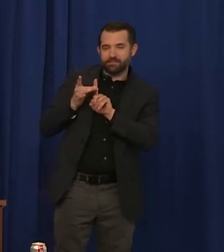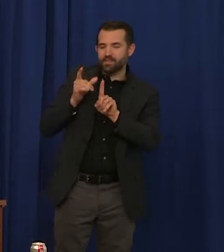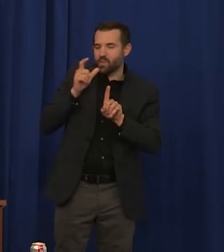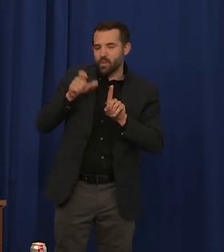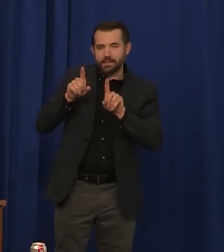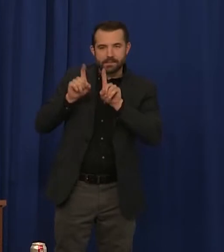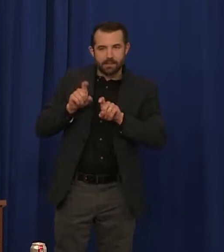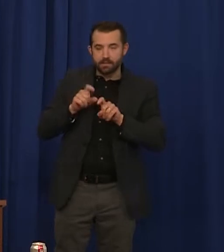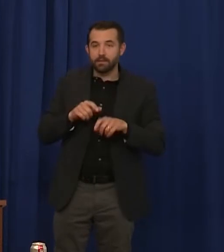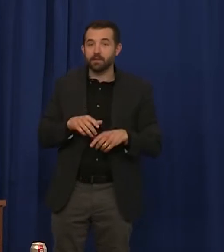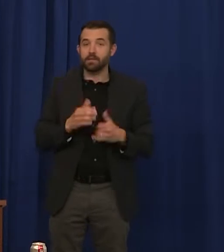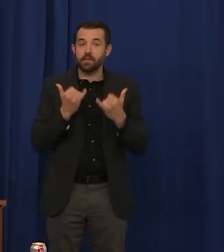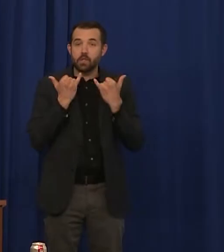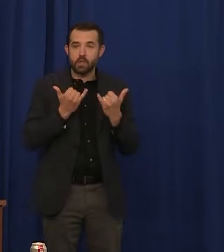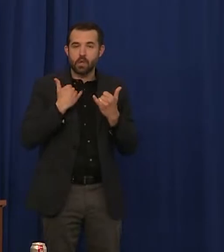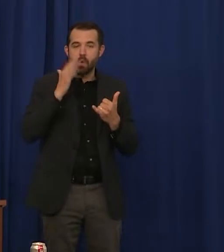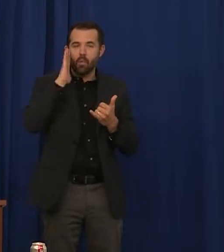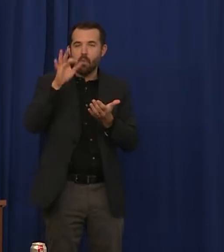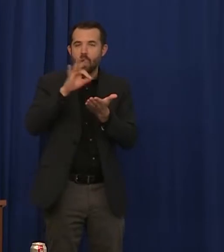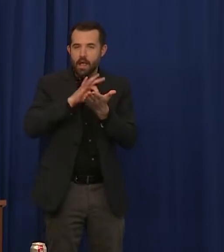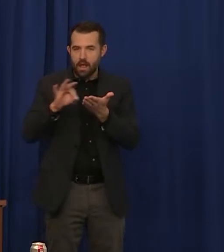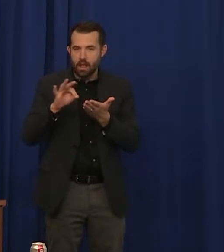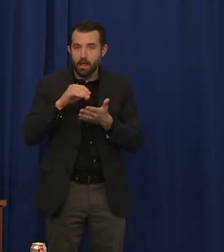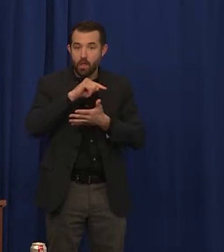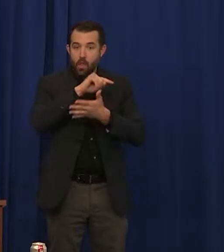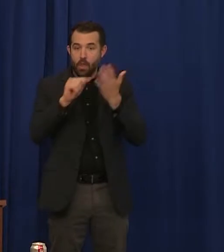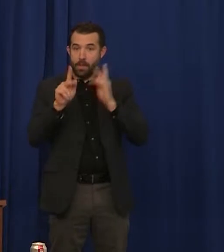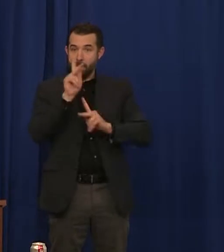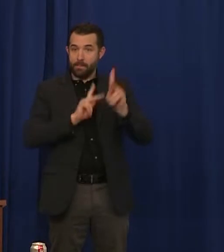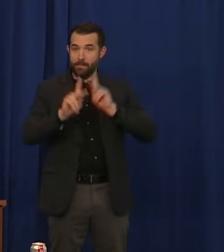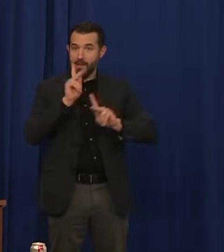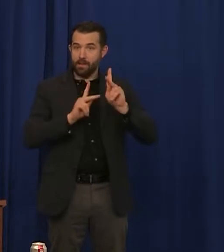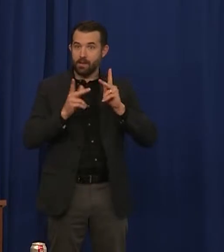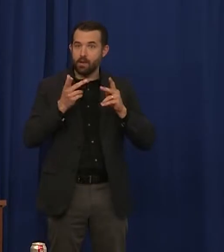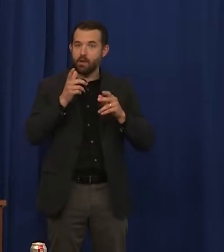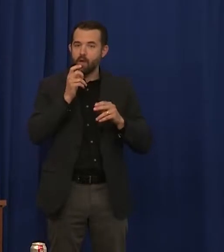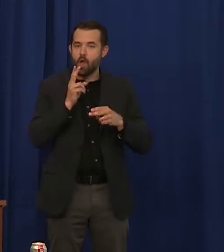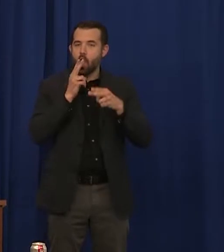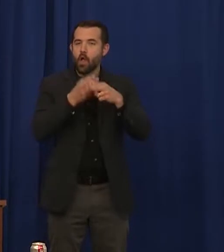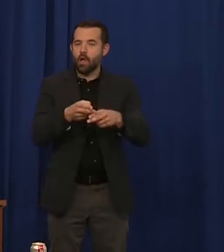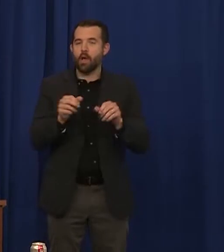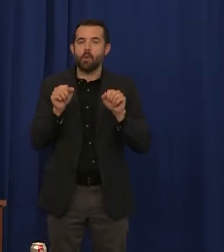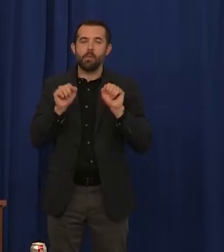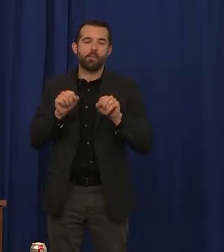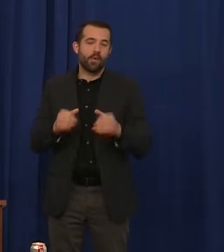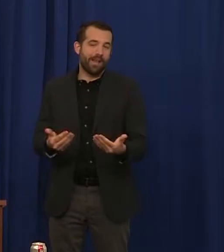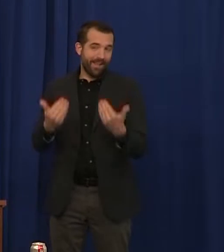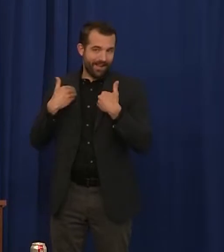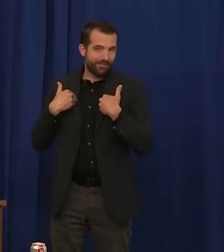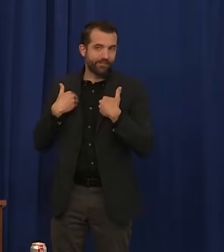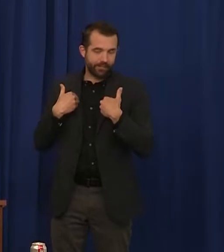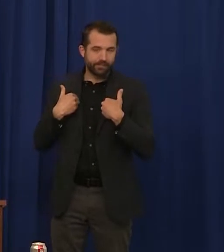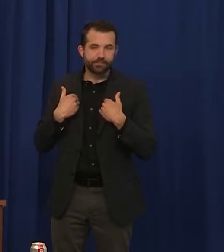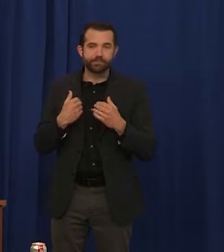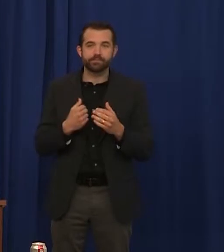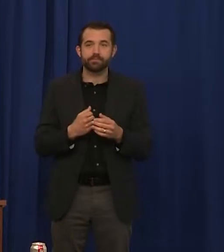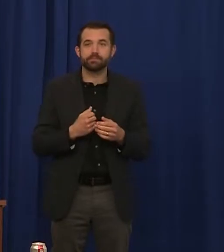cases as probable. This is something that we've talked about at these meetings before. And as of right now, of